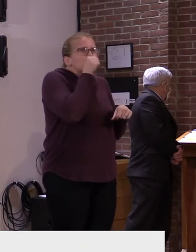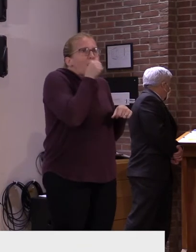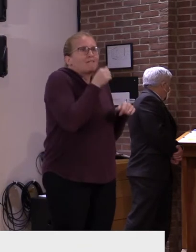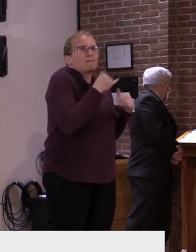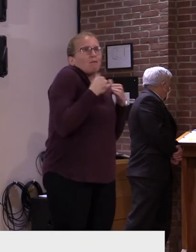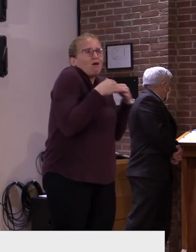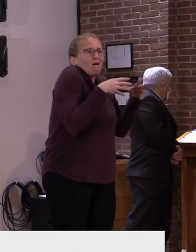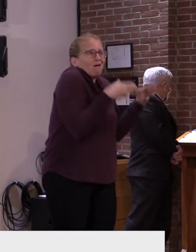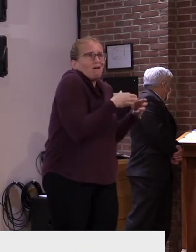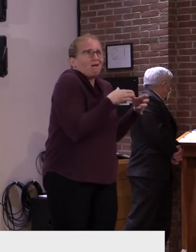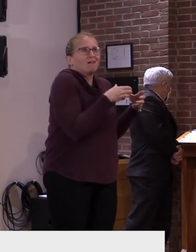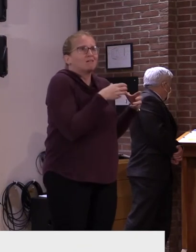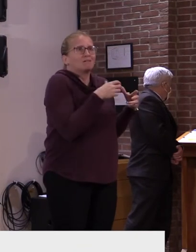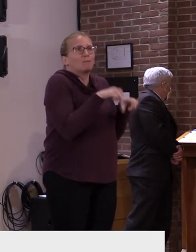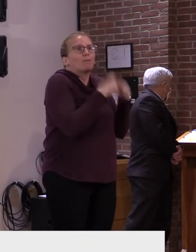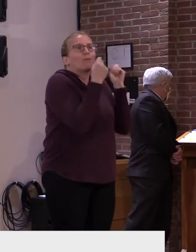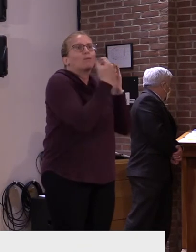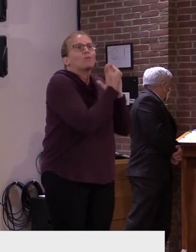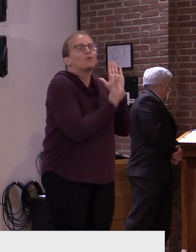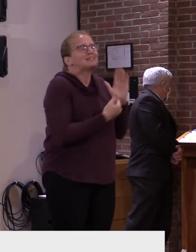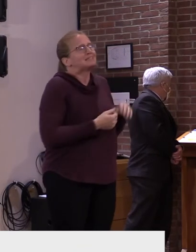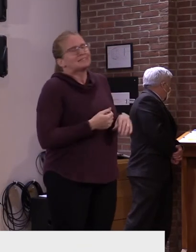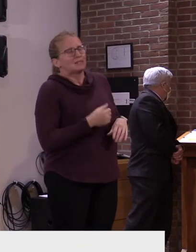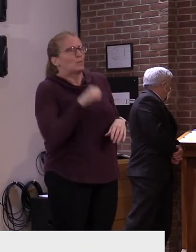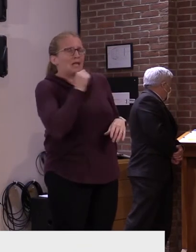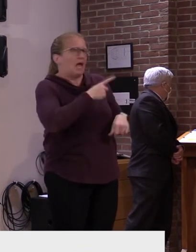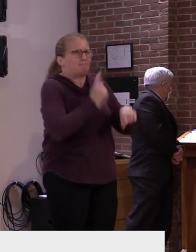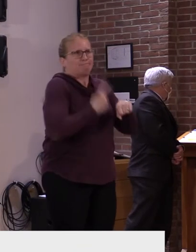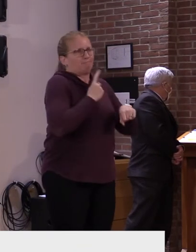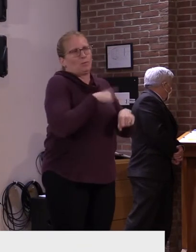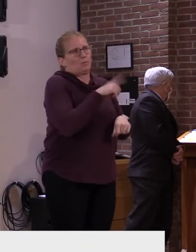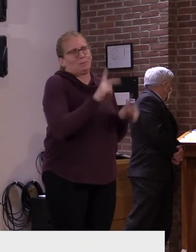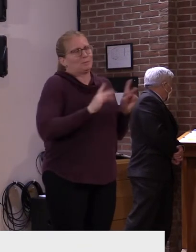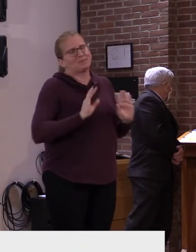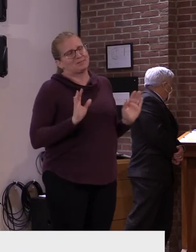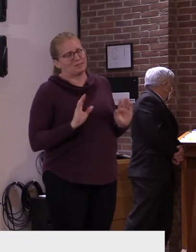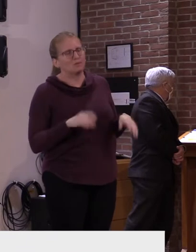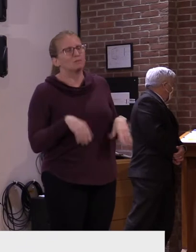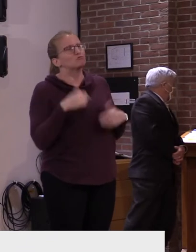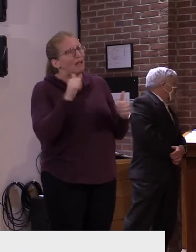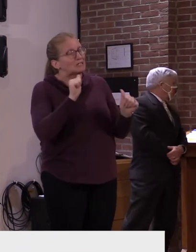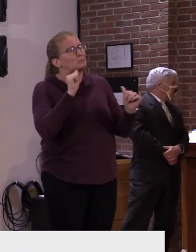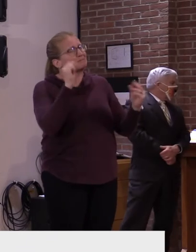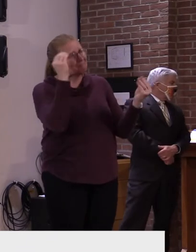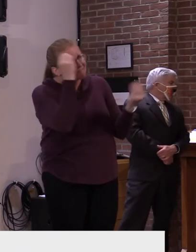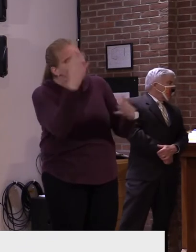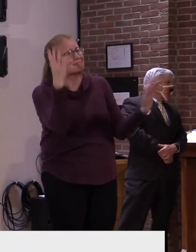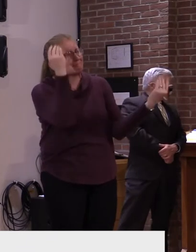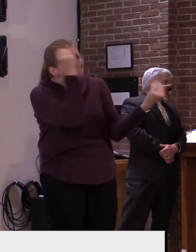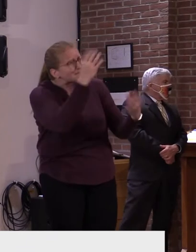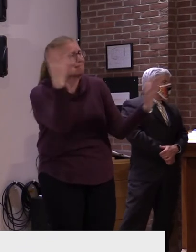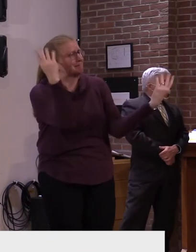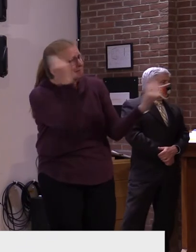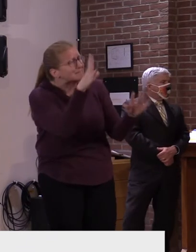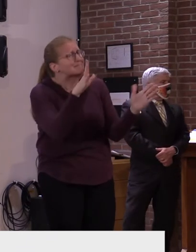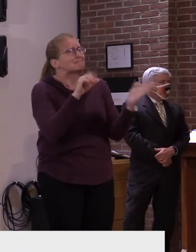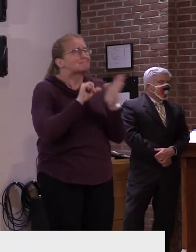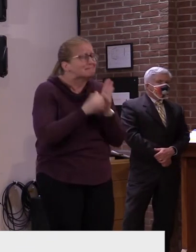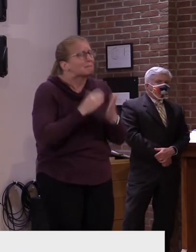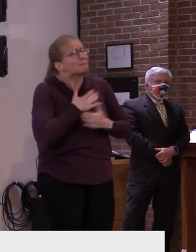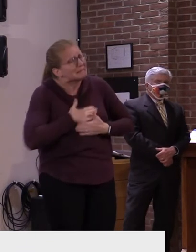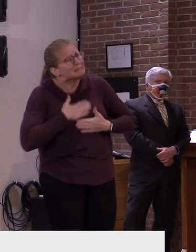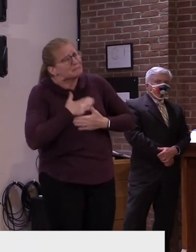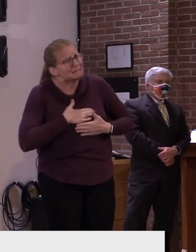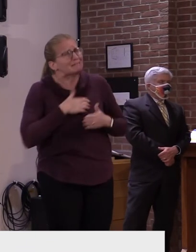work there first and then again trying to make our case and then i guess one last clarifying question commissioner you